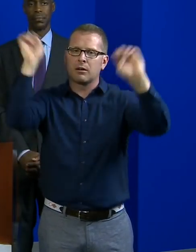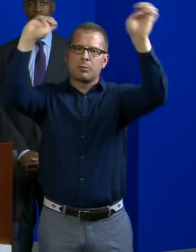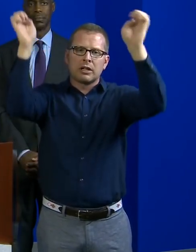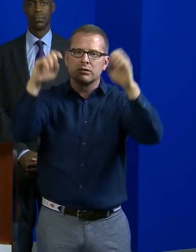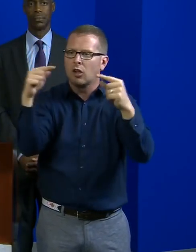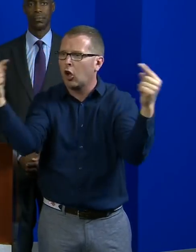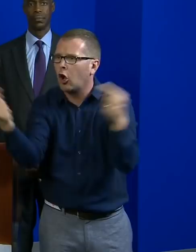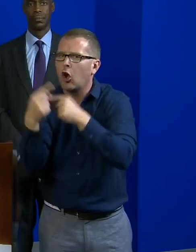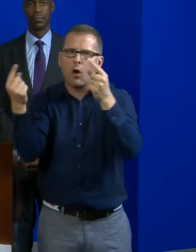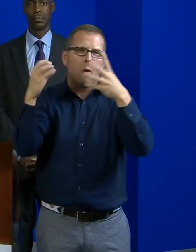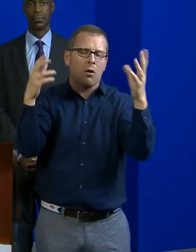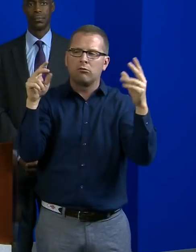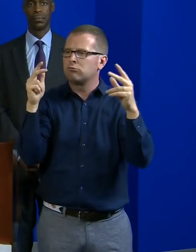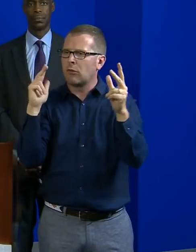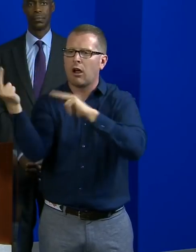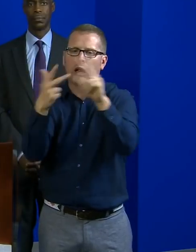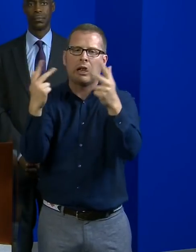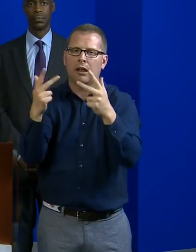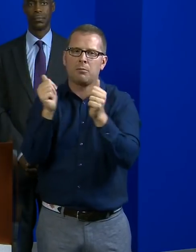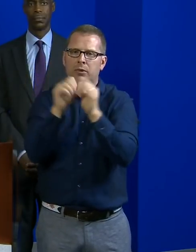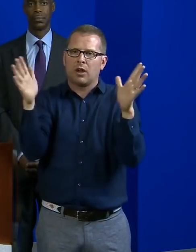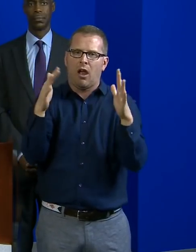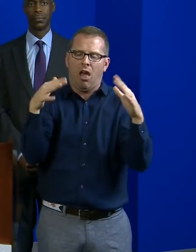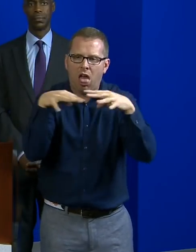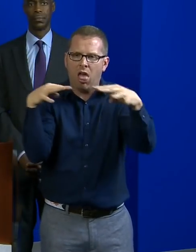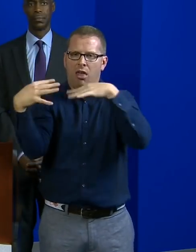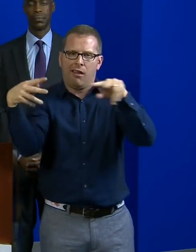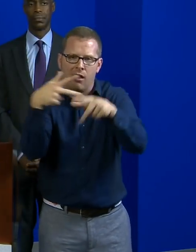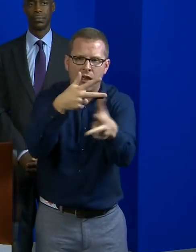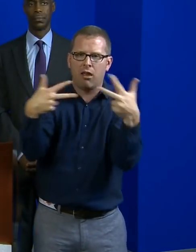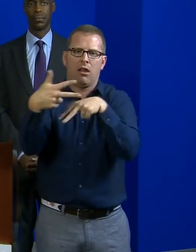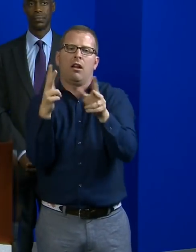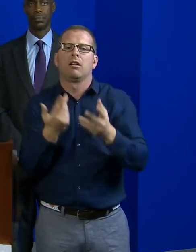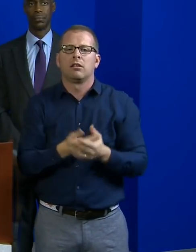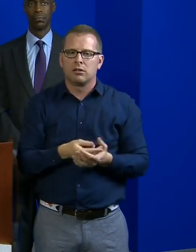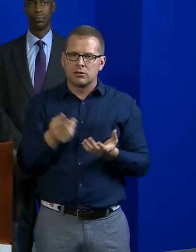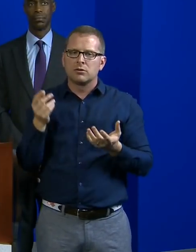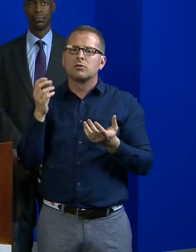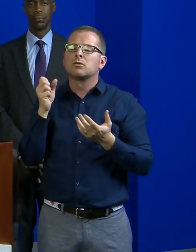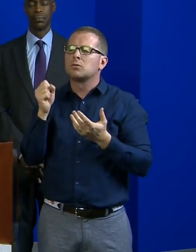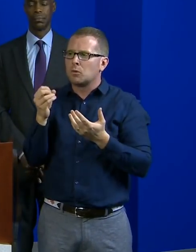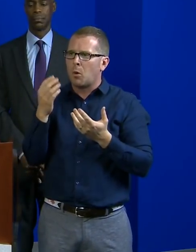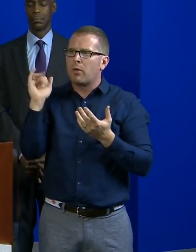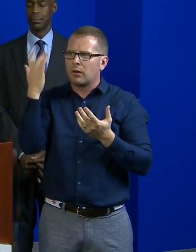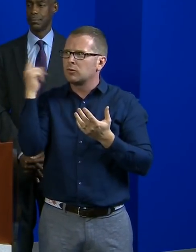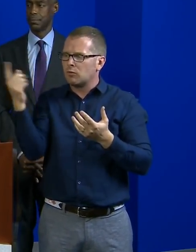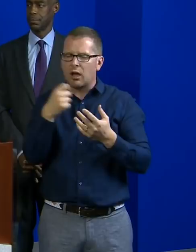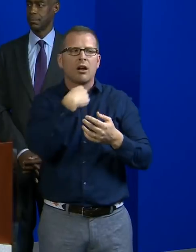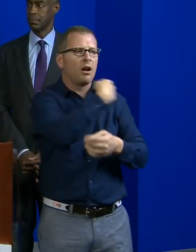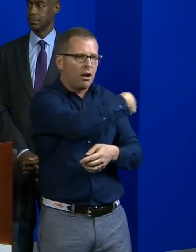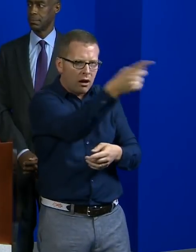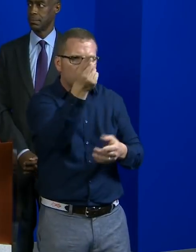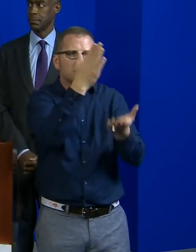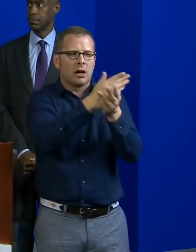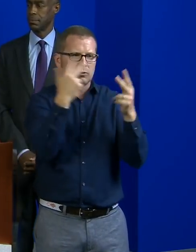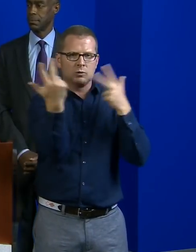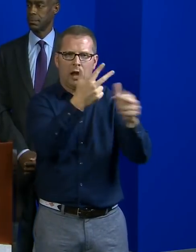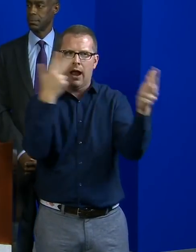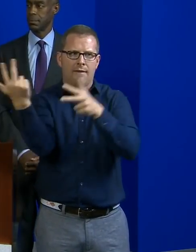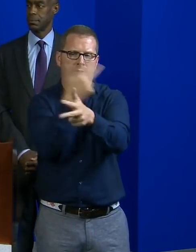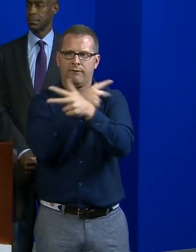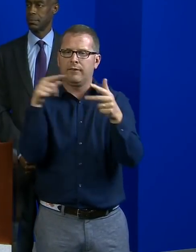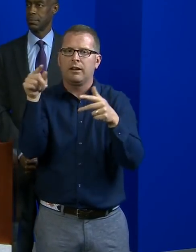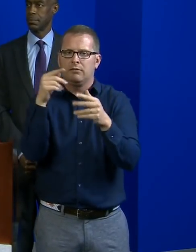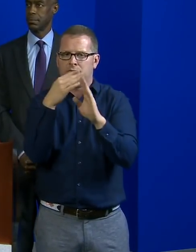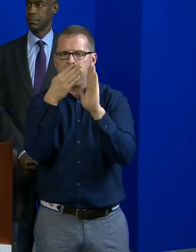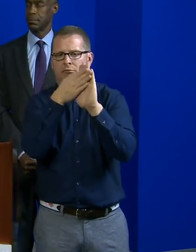stay off the roads so that we'll have only essential personnel there. We know that there are some professions that have to work through, and we